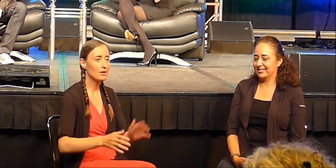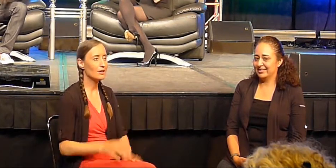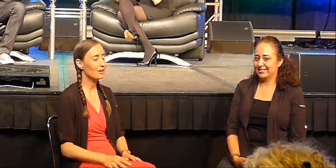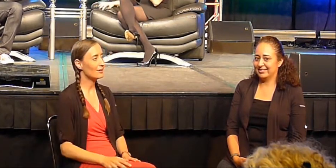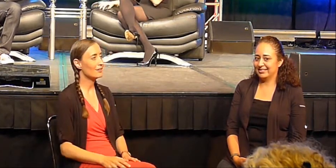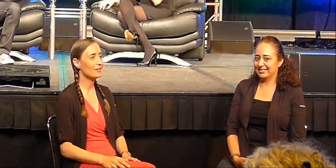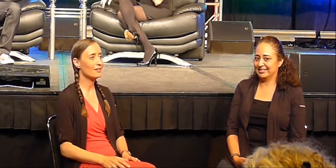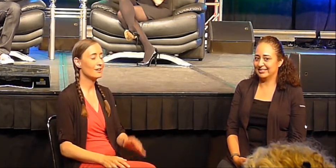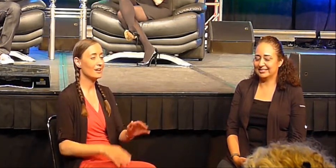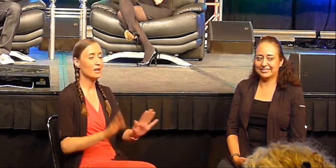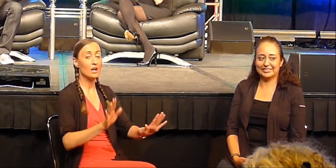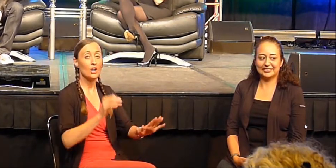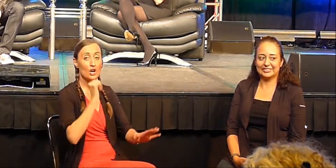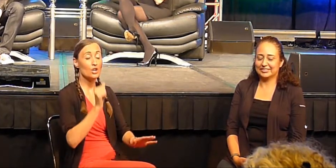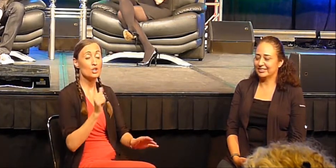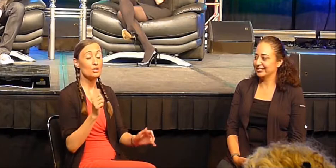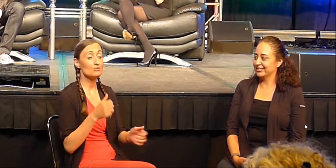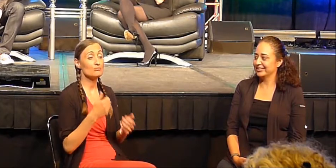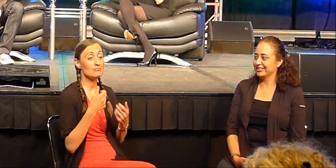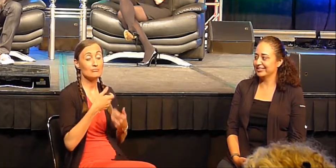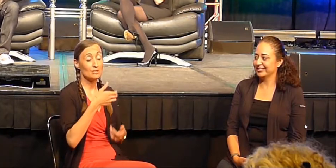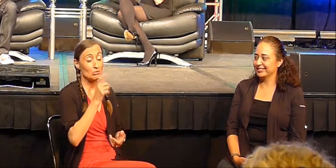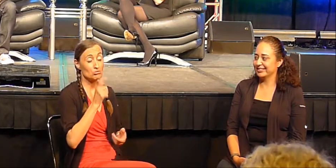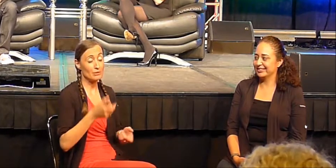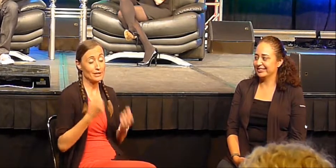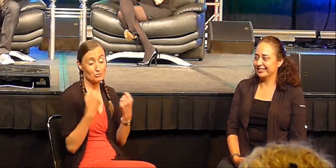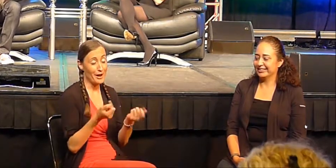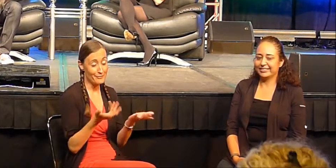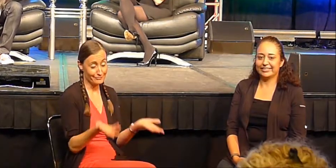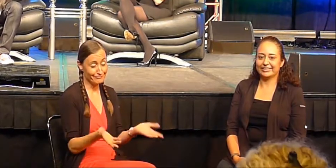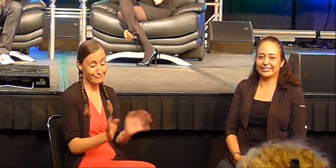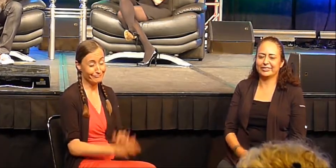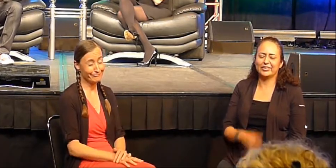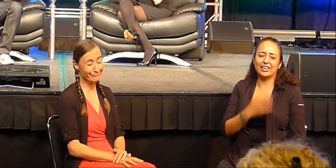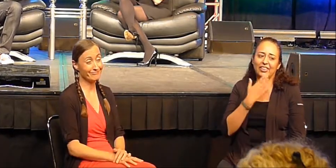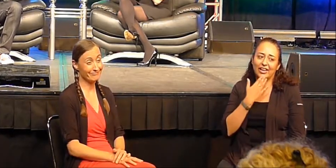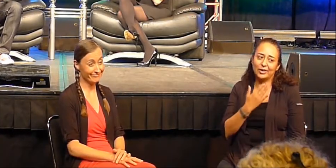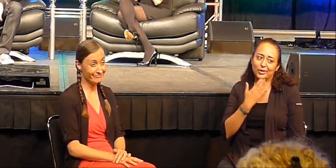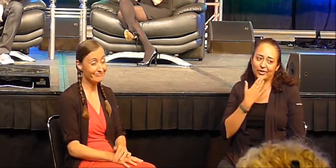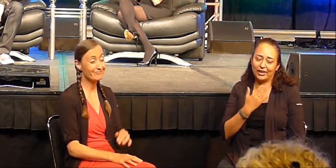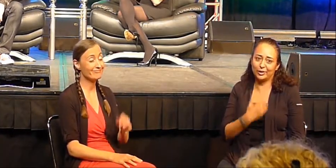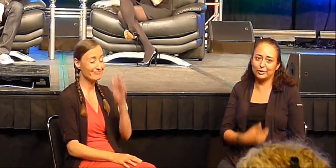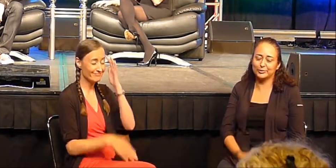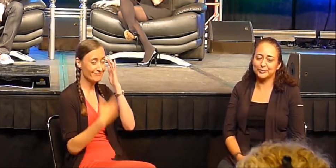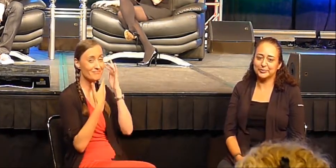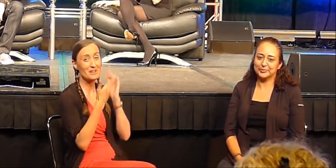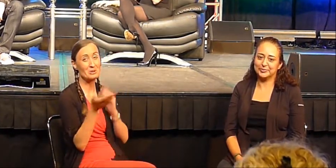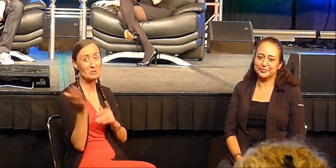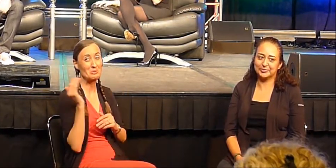There you go. Don't drink and drive. Thank you.